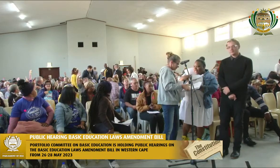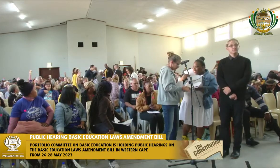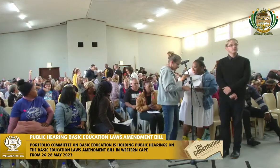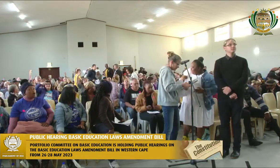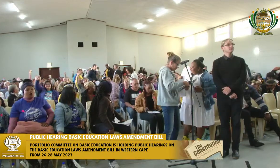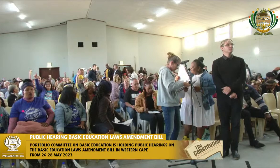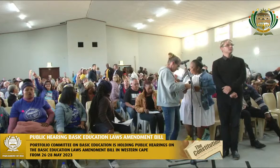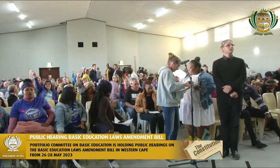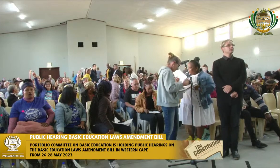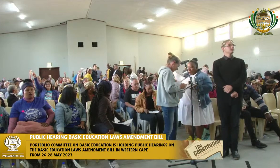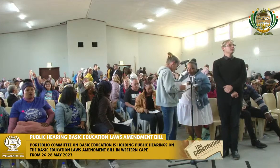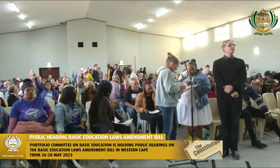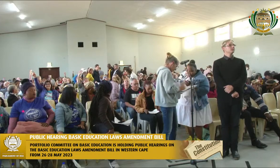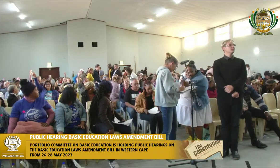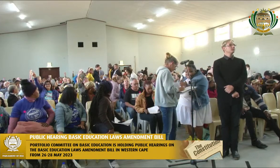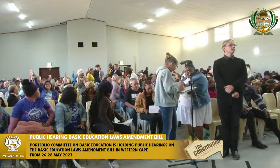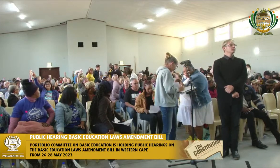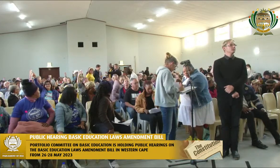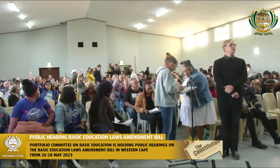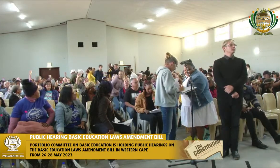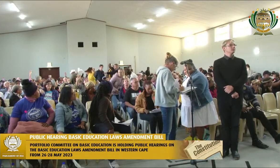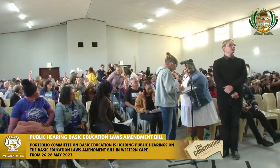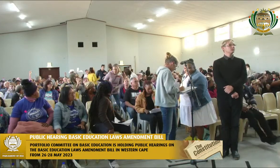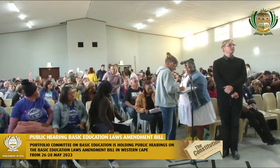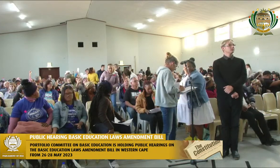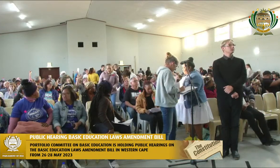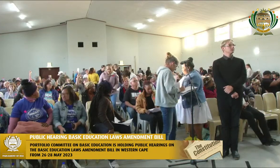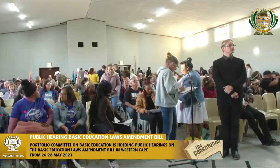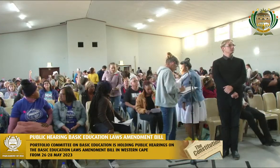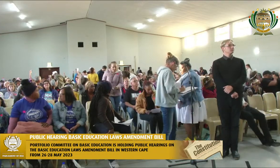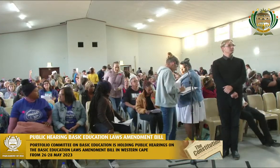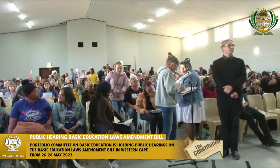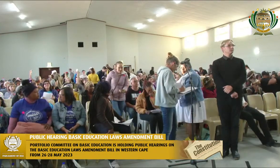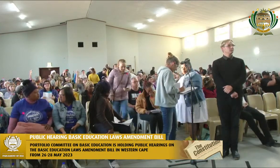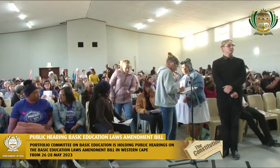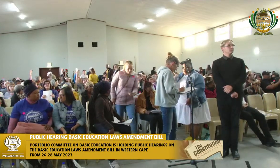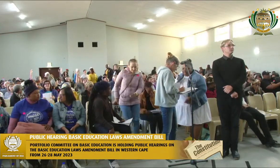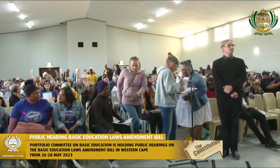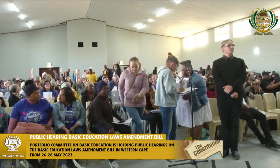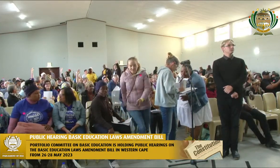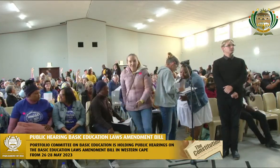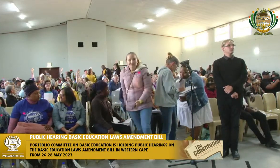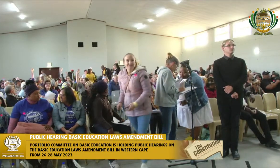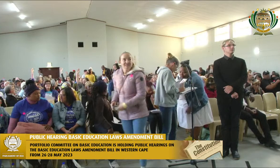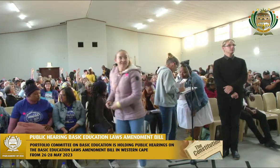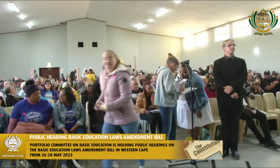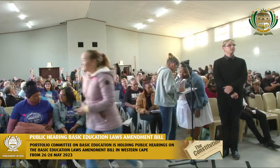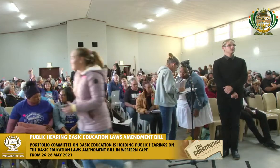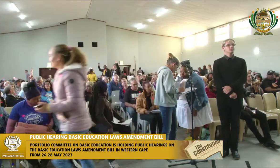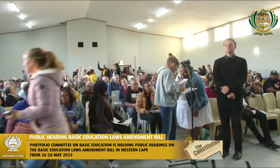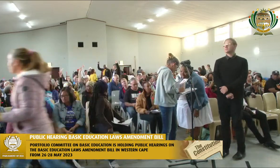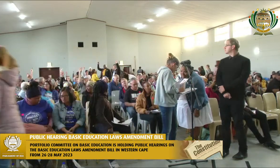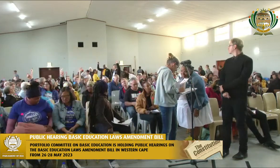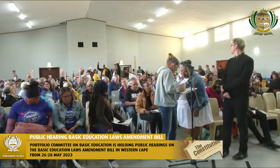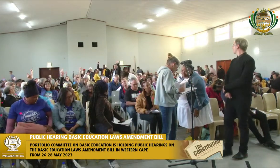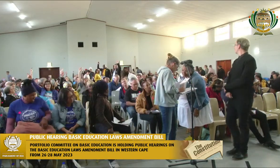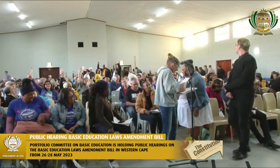No. The ma'am, yes, the yellow. Yes, yes. Do we still have chairs?